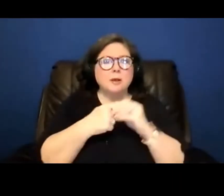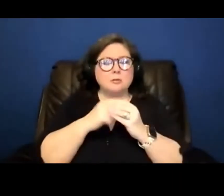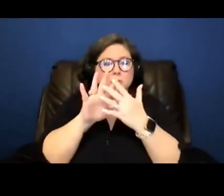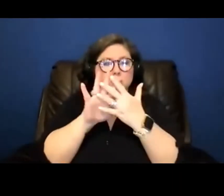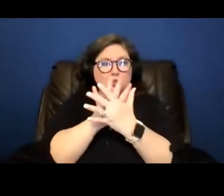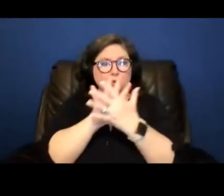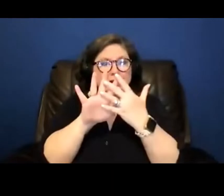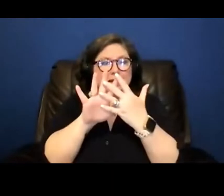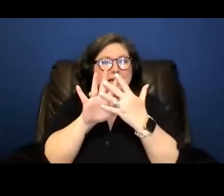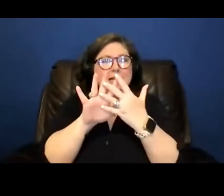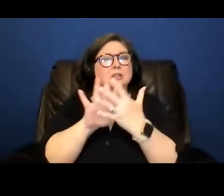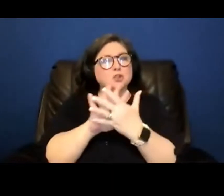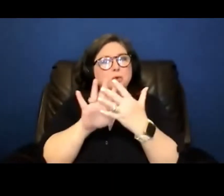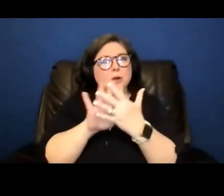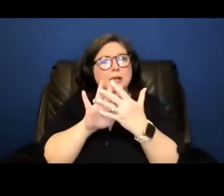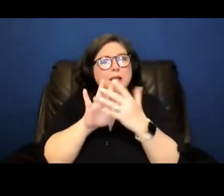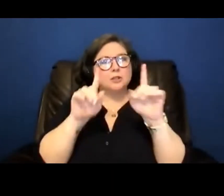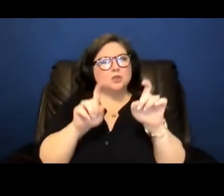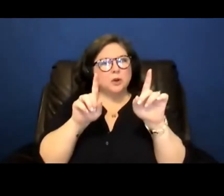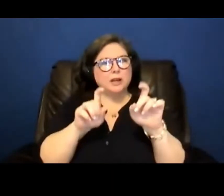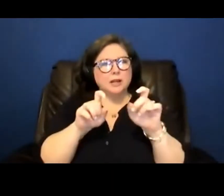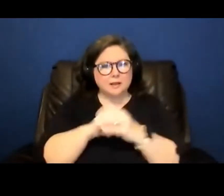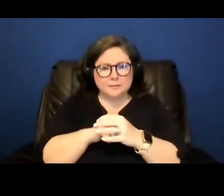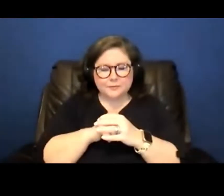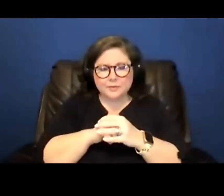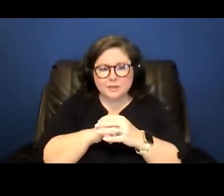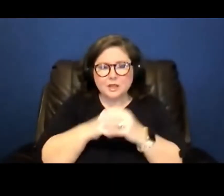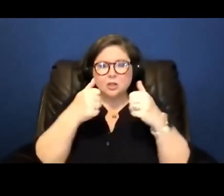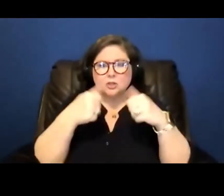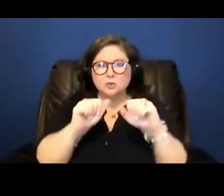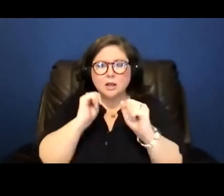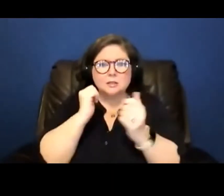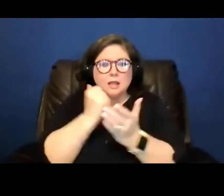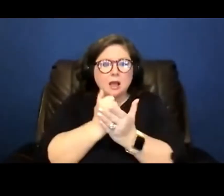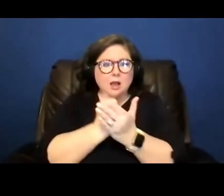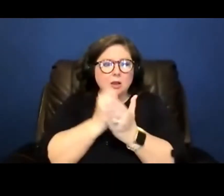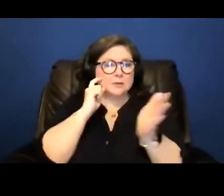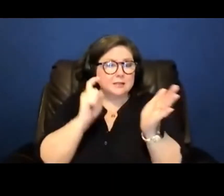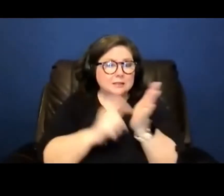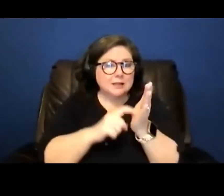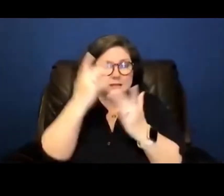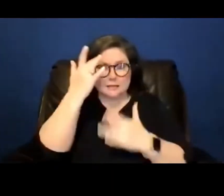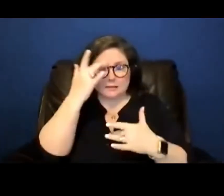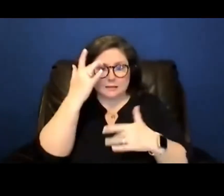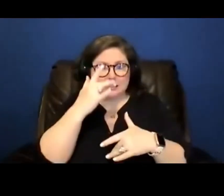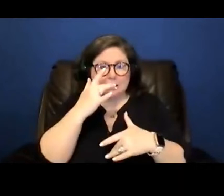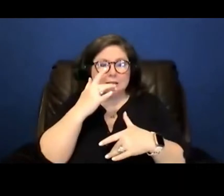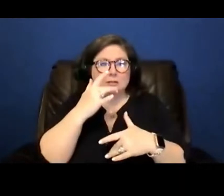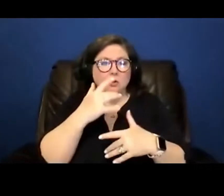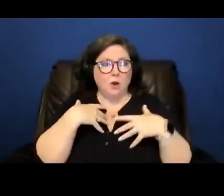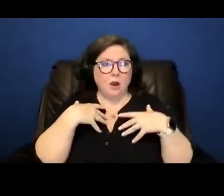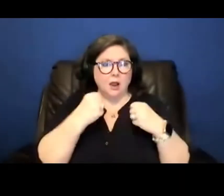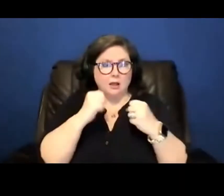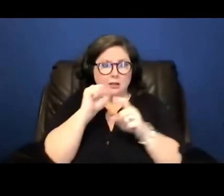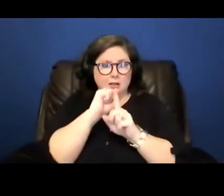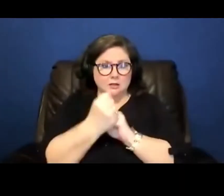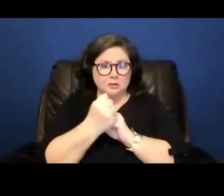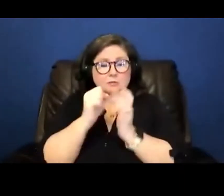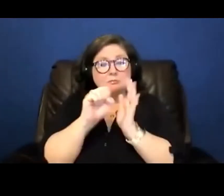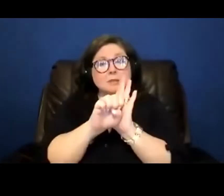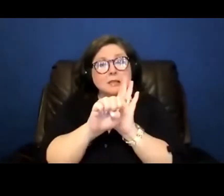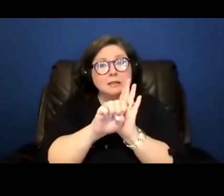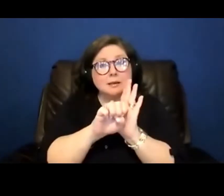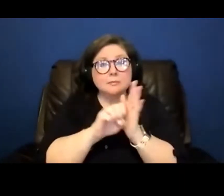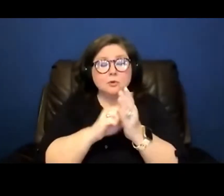So screening clinical trials are actually trials that help to detect disease or health condition. For example, there might